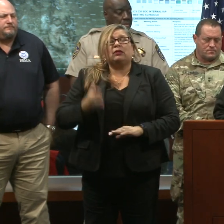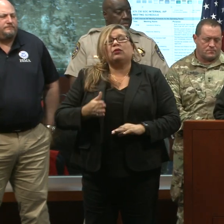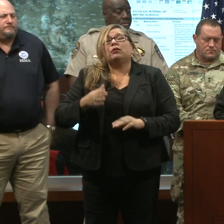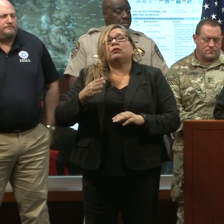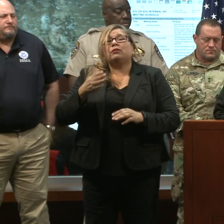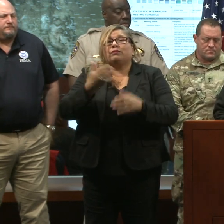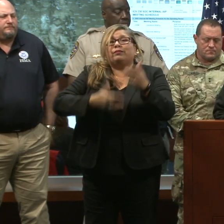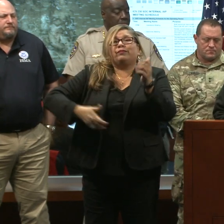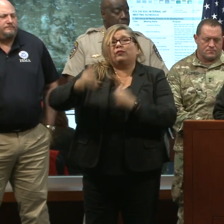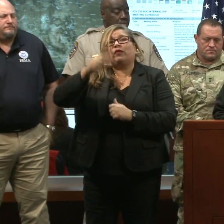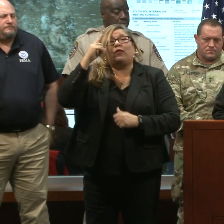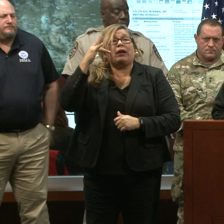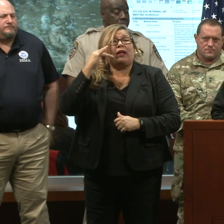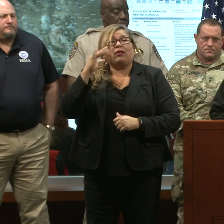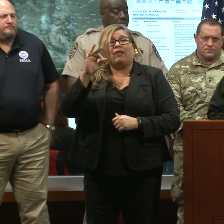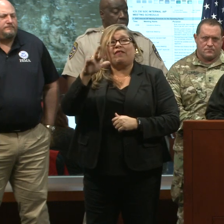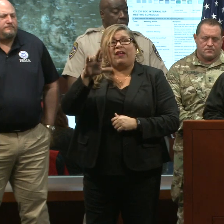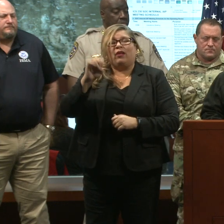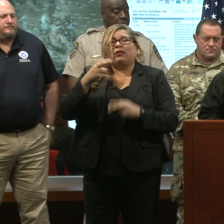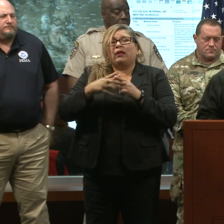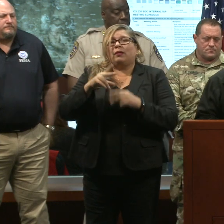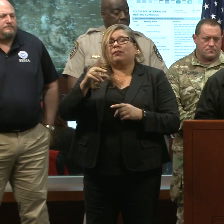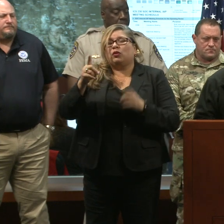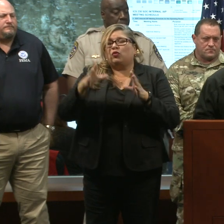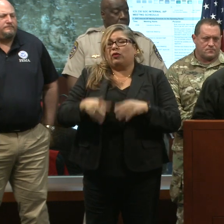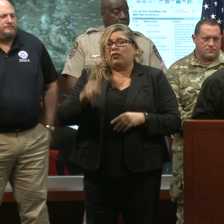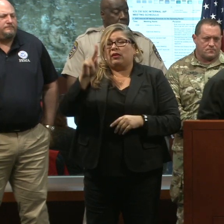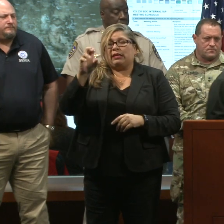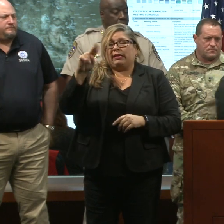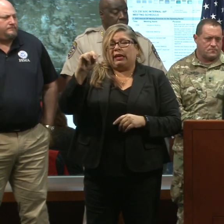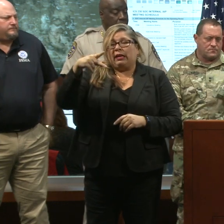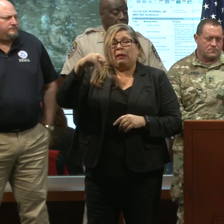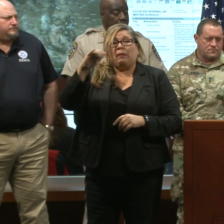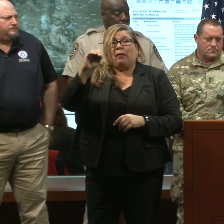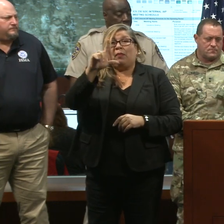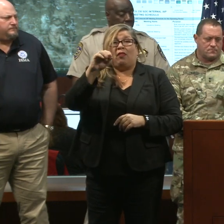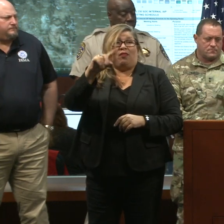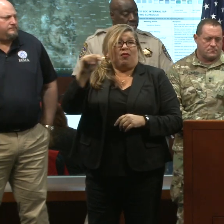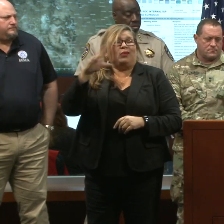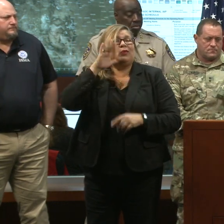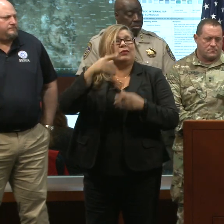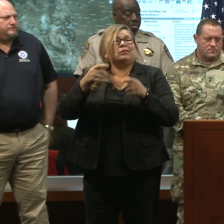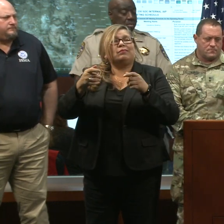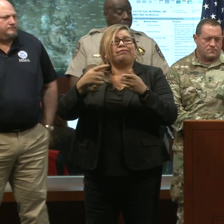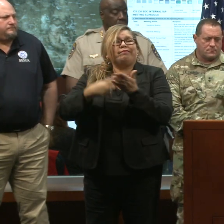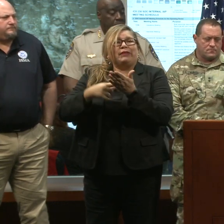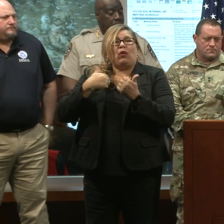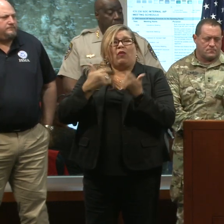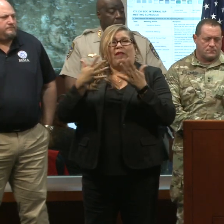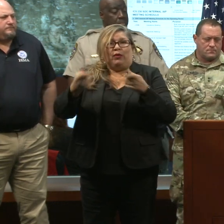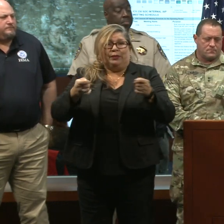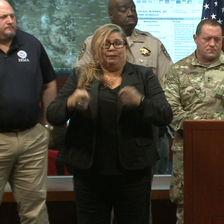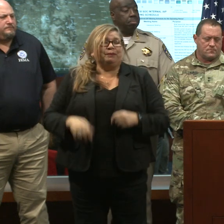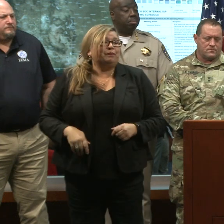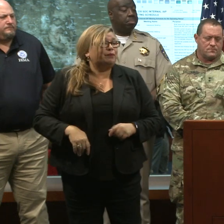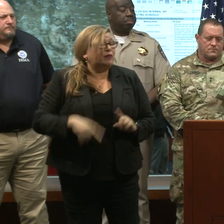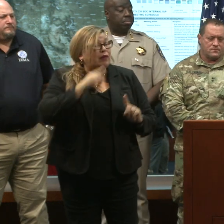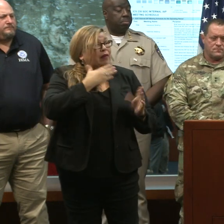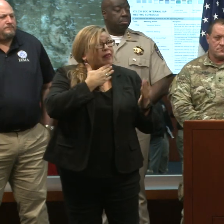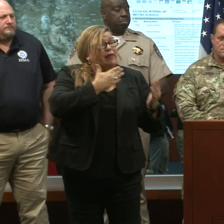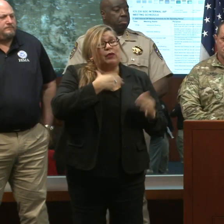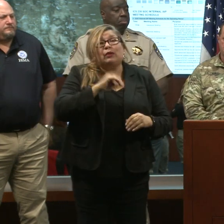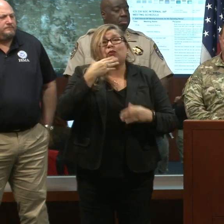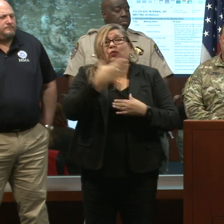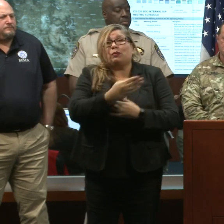Director Ken Pamlott of Cal Fire, will go over all of our firefighting operations. Chief. Thank you, Director Ghilarducci. Good